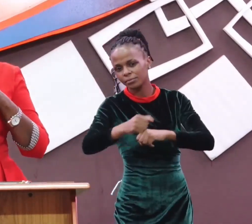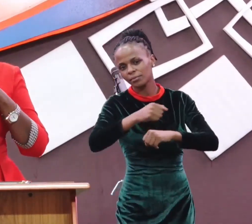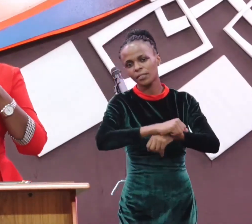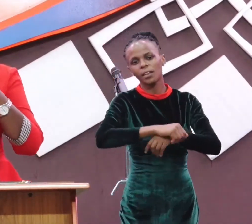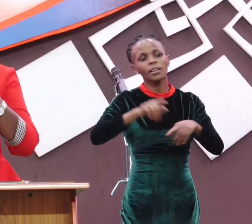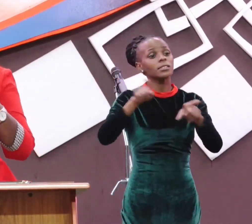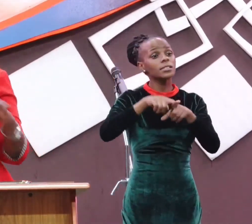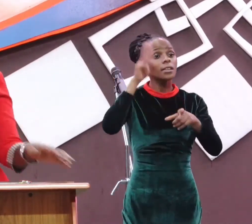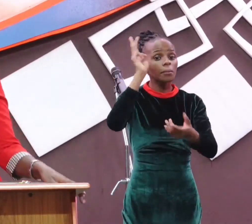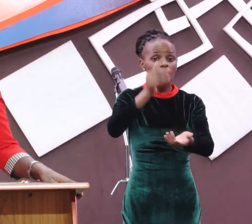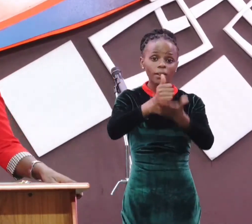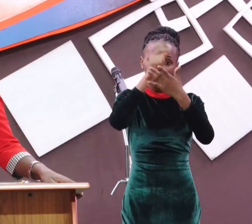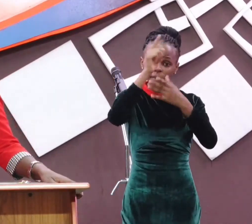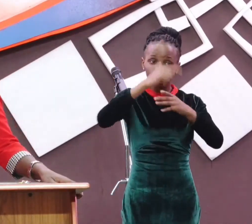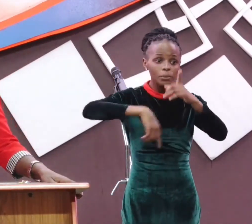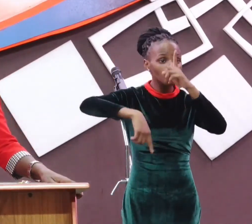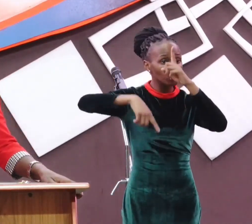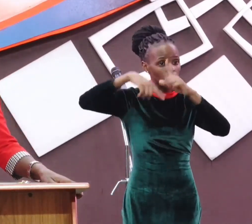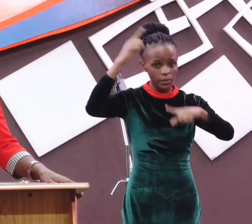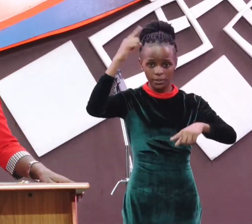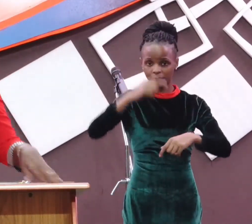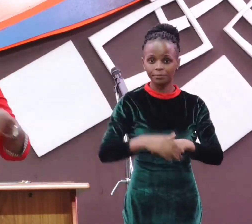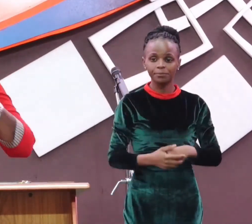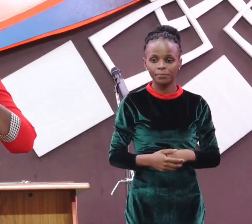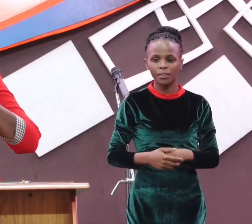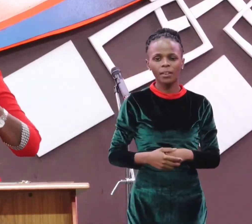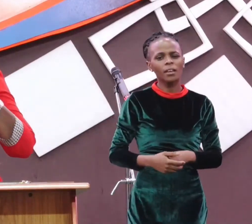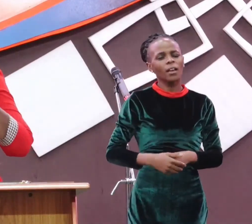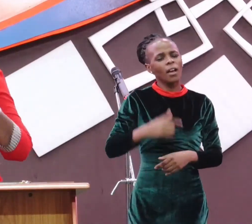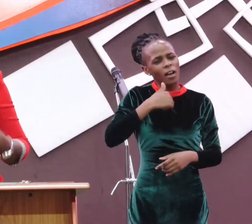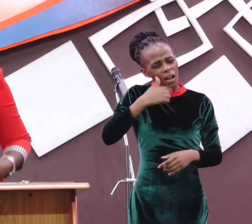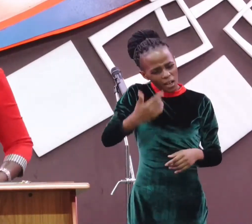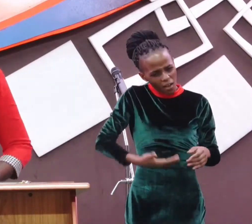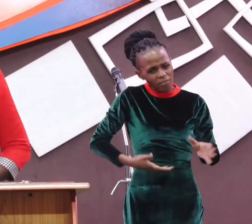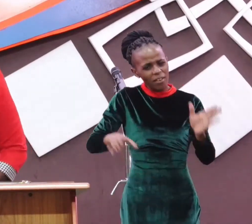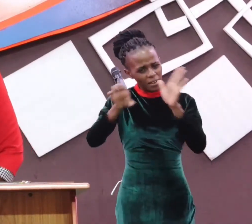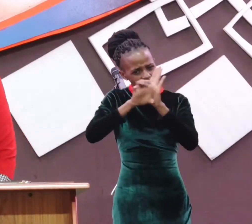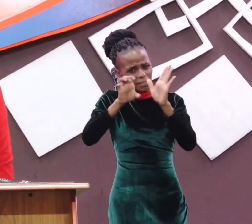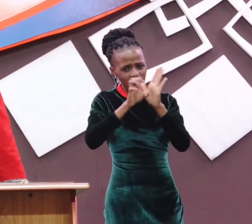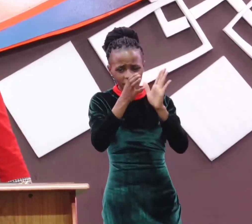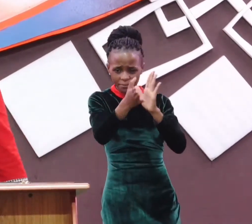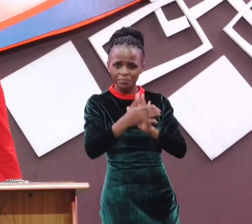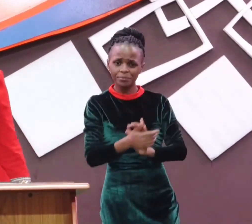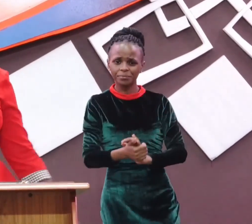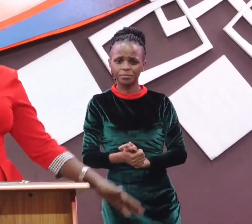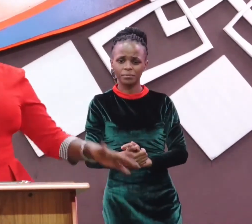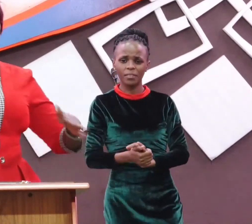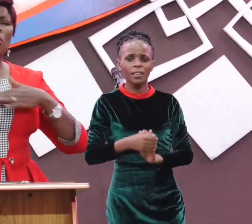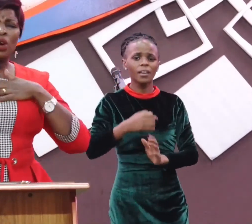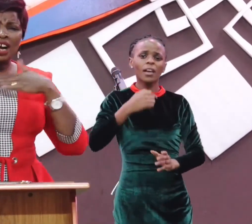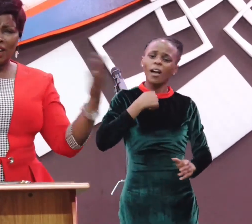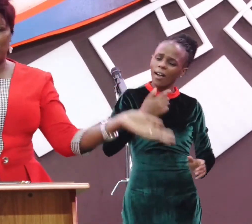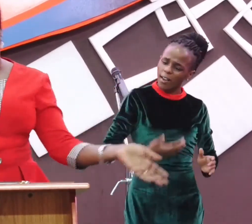action, that's what will make you victorious. I have certainty on it.